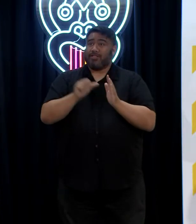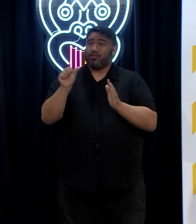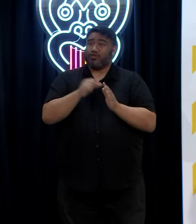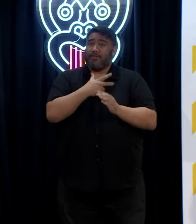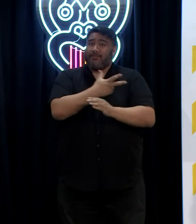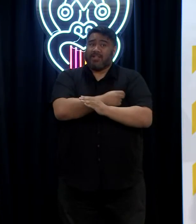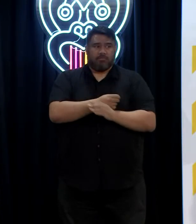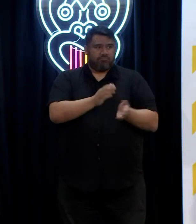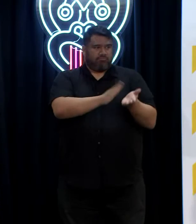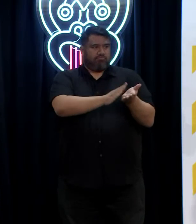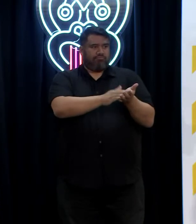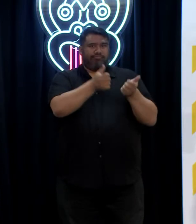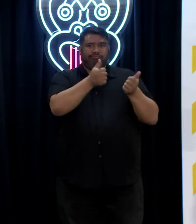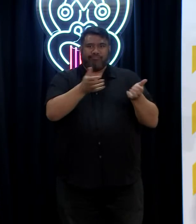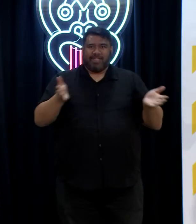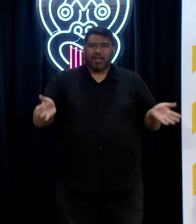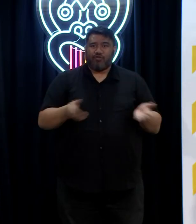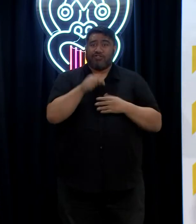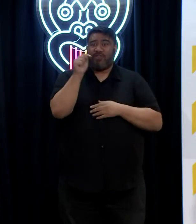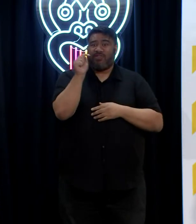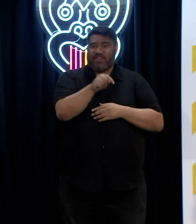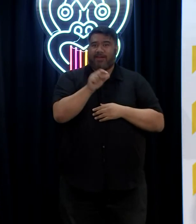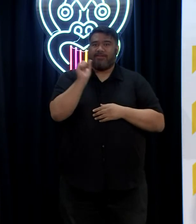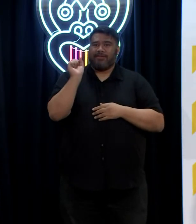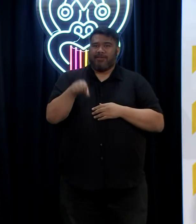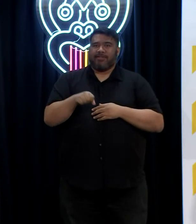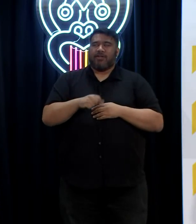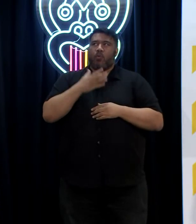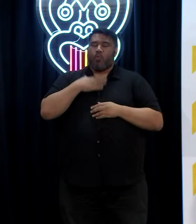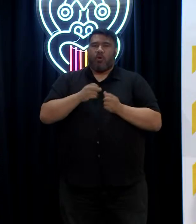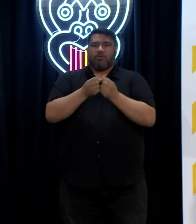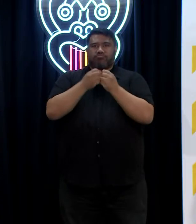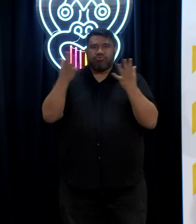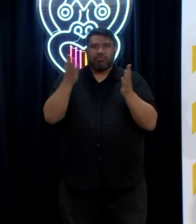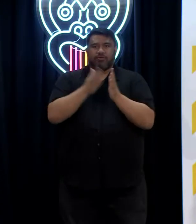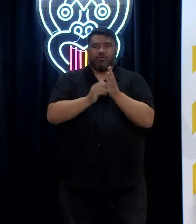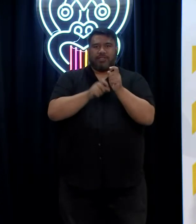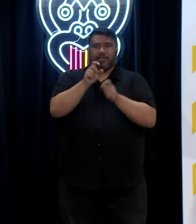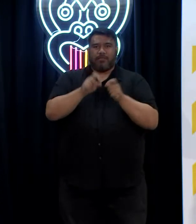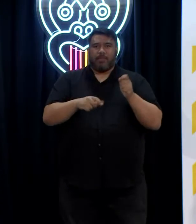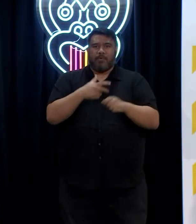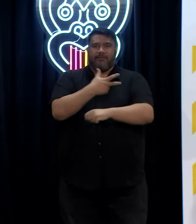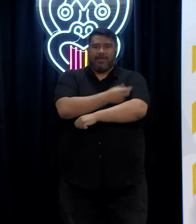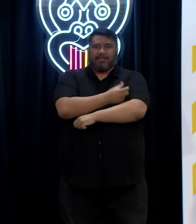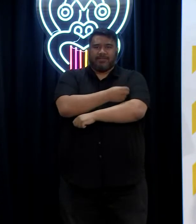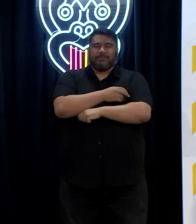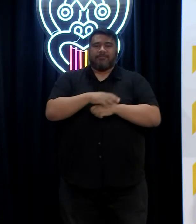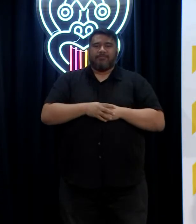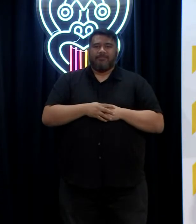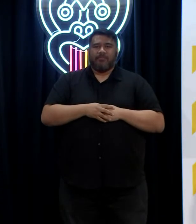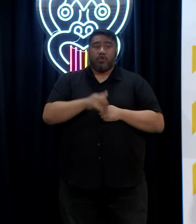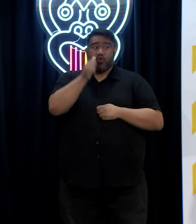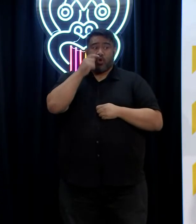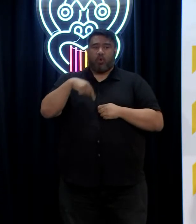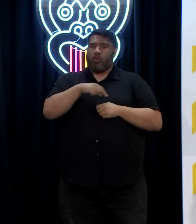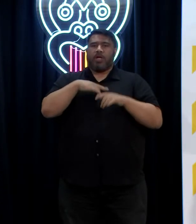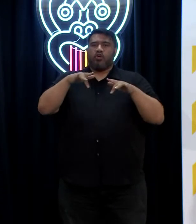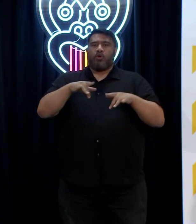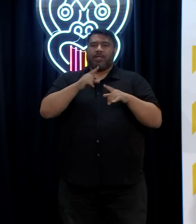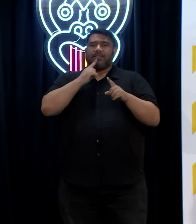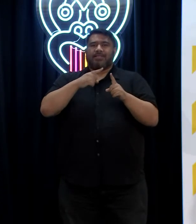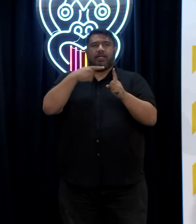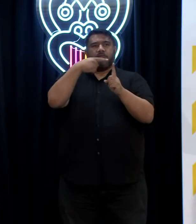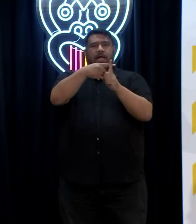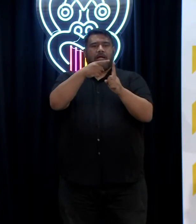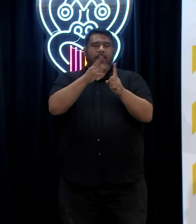vaccinated, and as many New Zealanders getting vaccinated as possible. You know that we as a government haven't set a target, and you know the reasons for that.